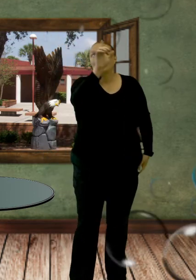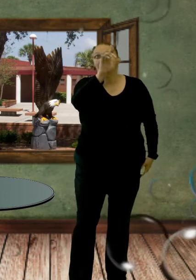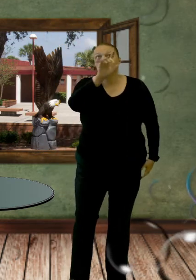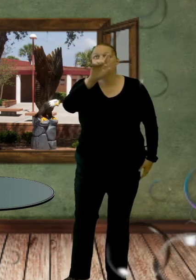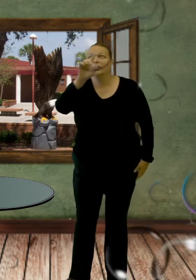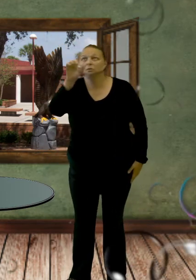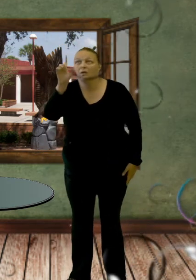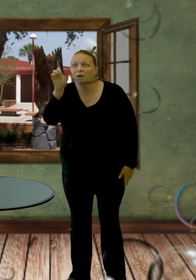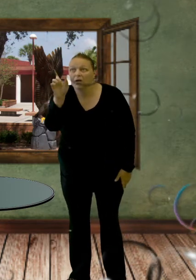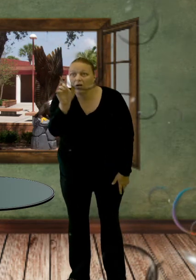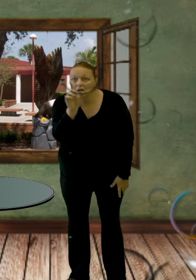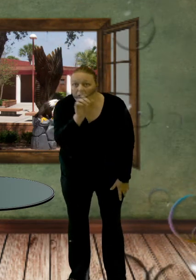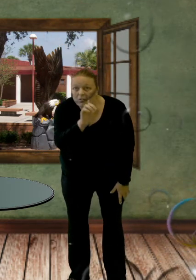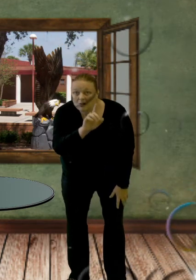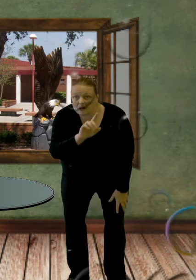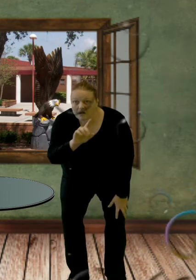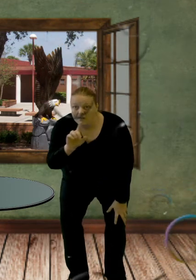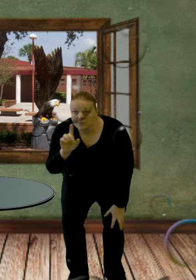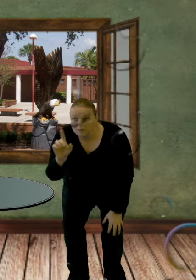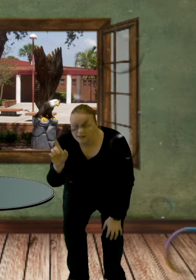let it float all the way